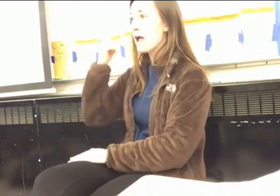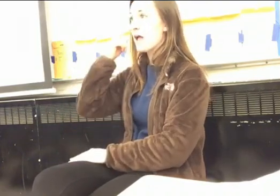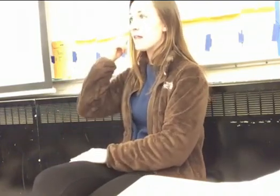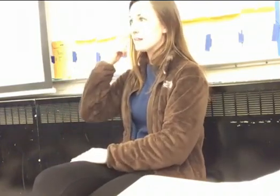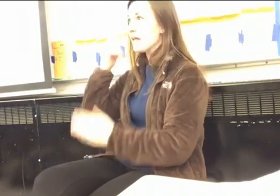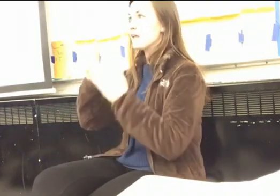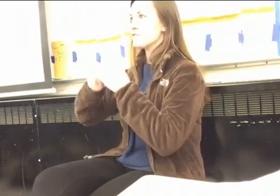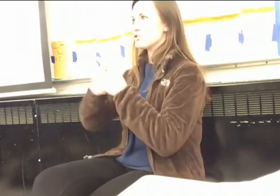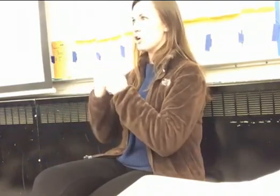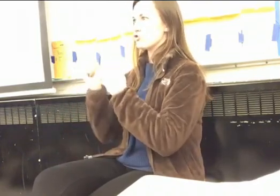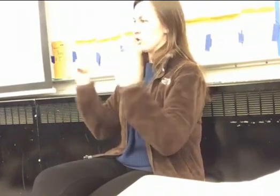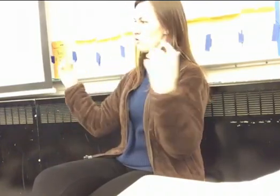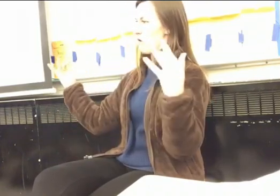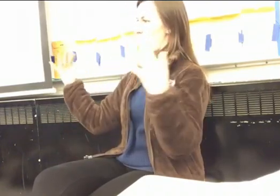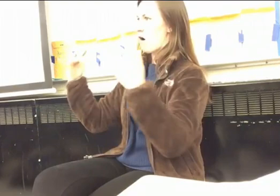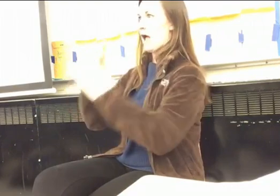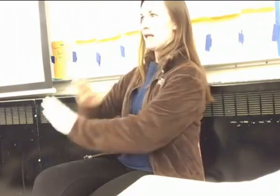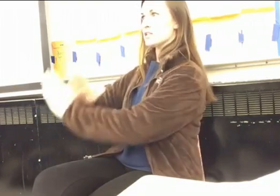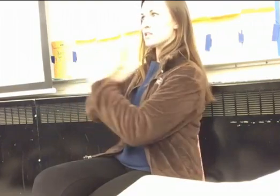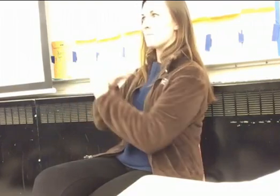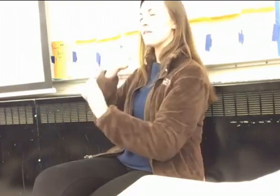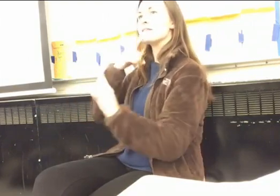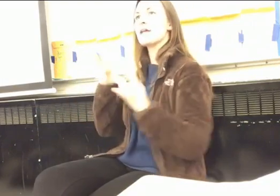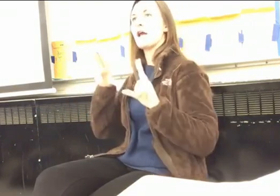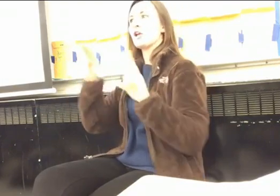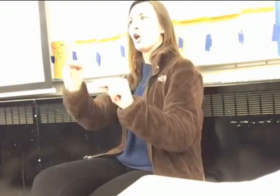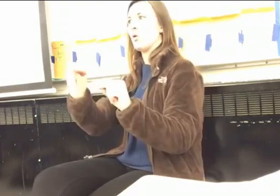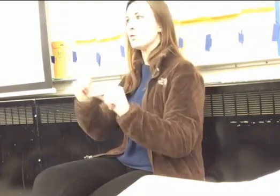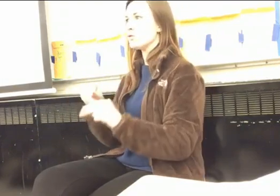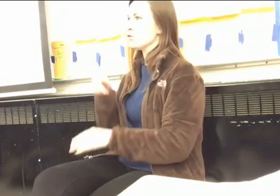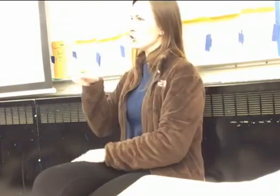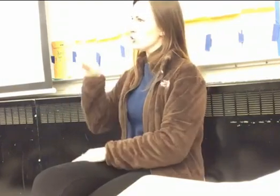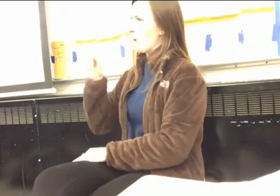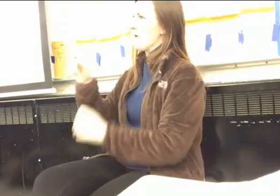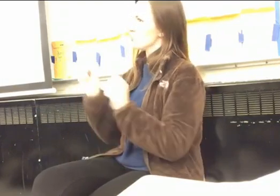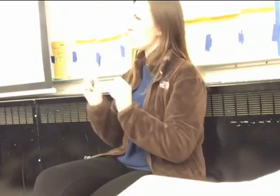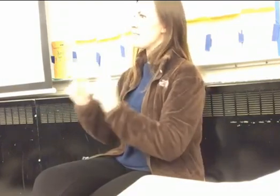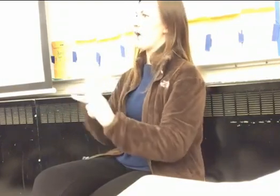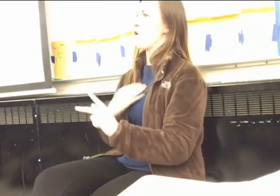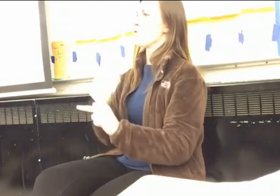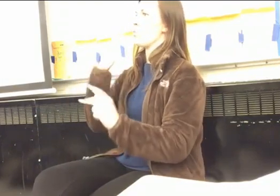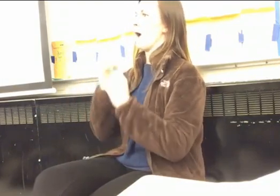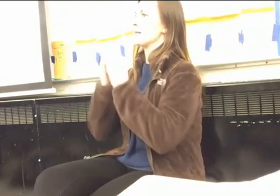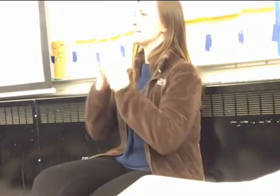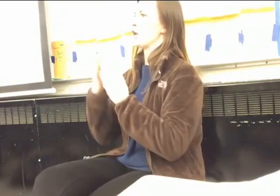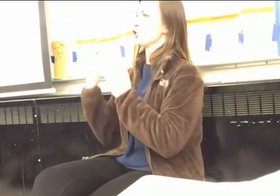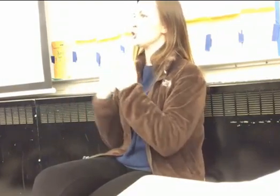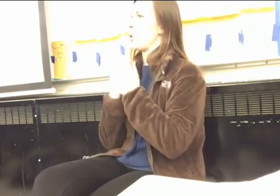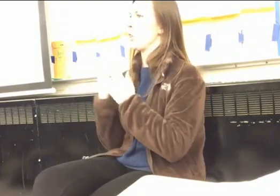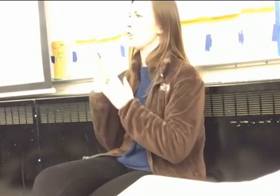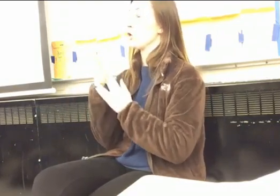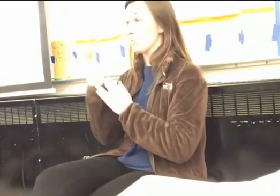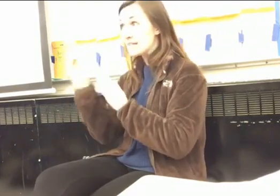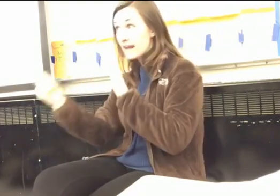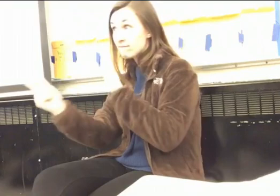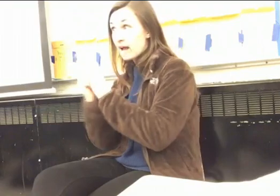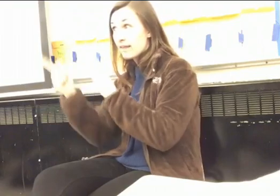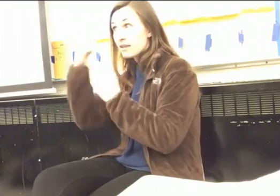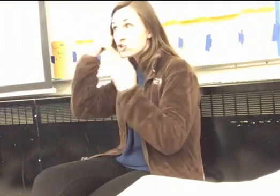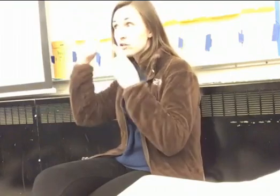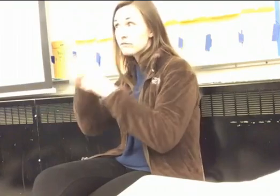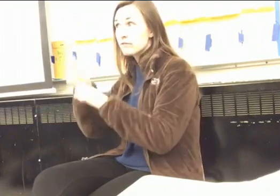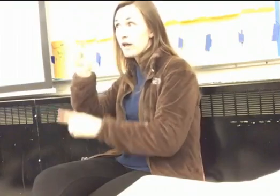line or stop them, they're told, no, you must protect this, and you have to allow these white settlers. Was this a violation of their treaty? Oh